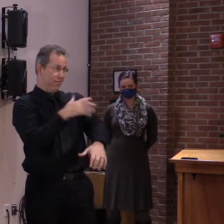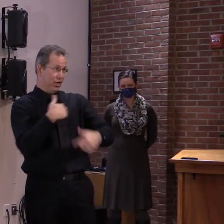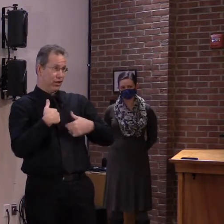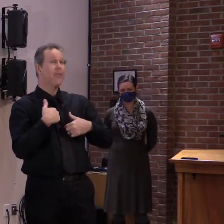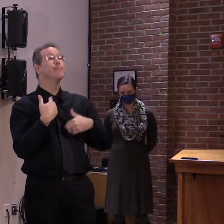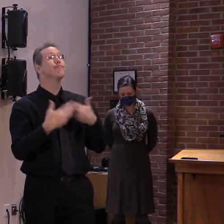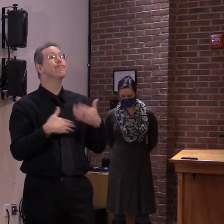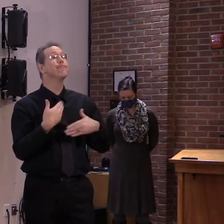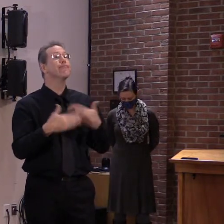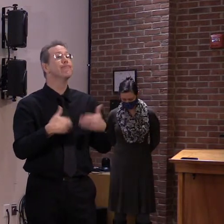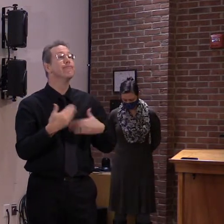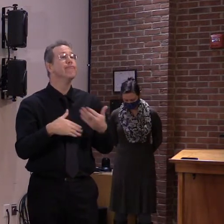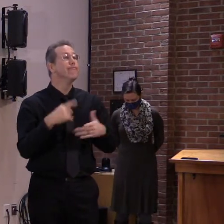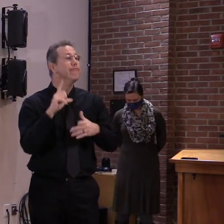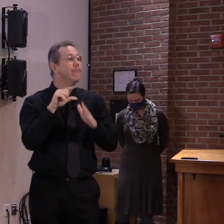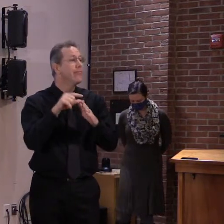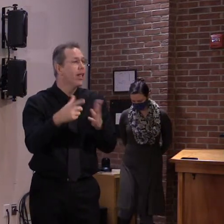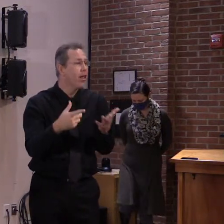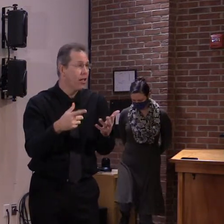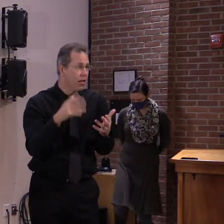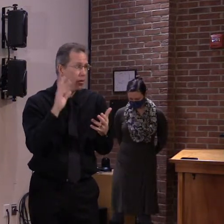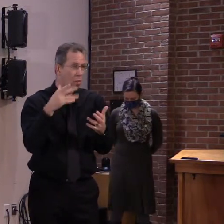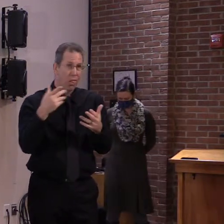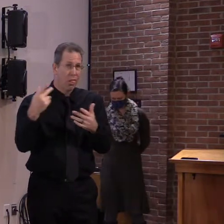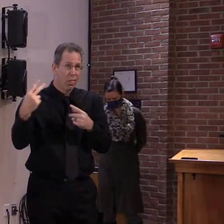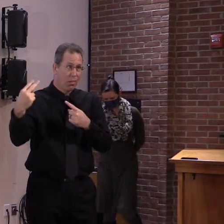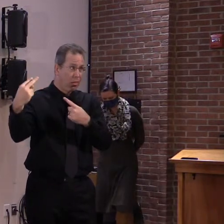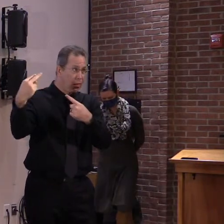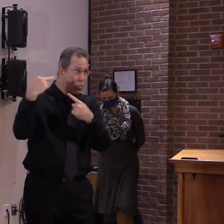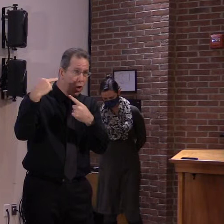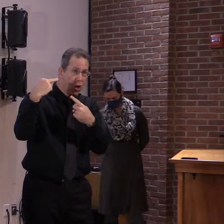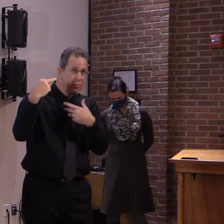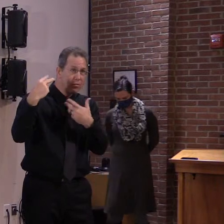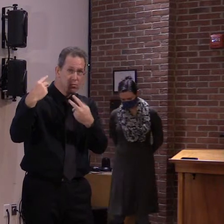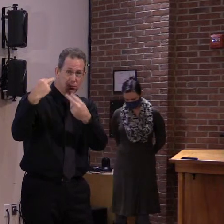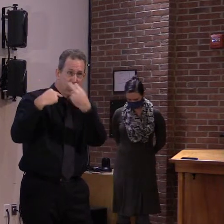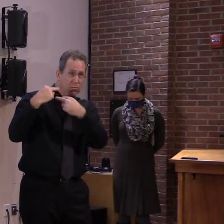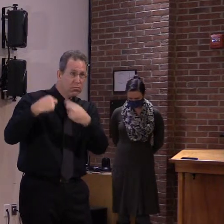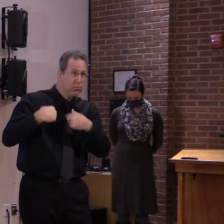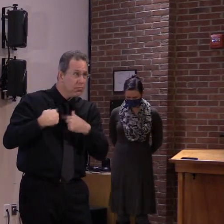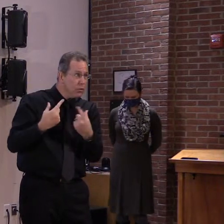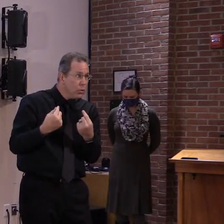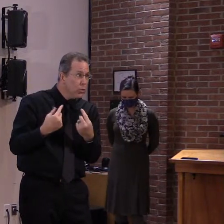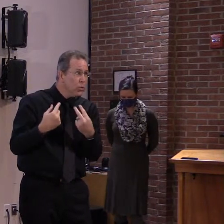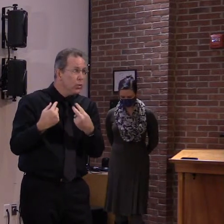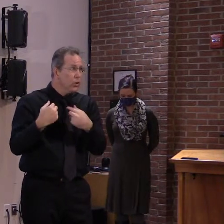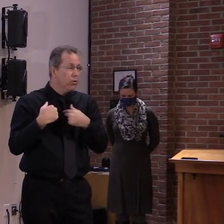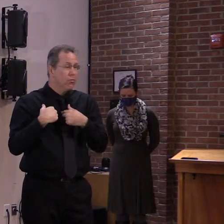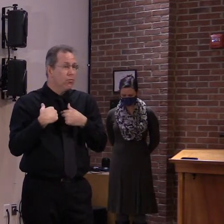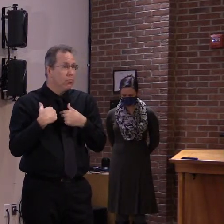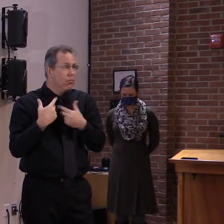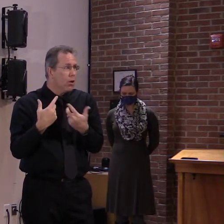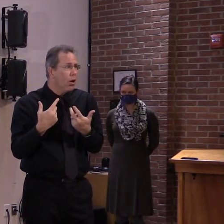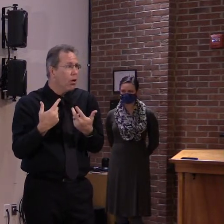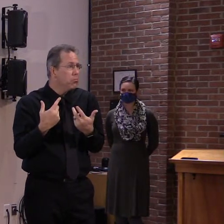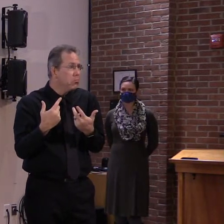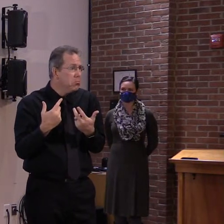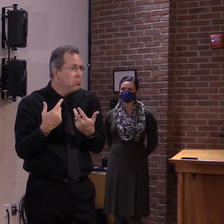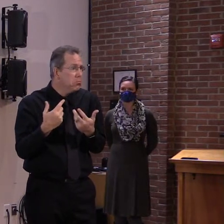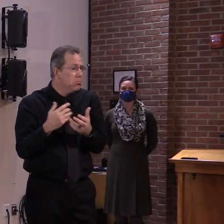during which you'd expect some form of immunity to be seen, if people